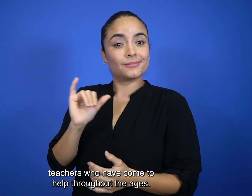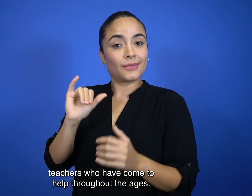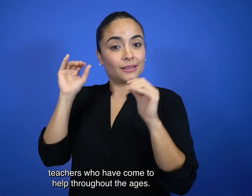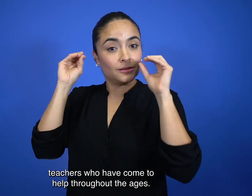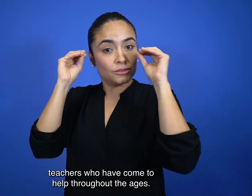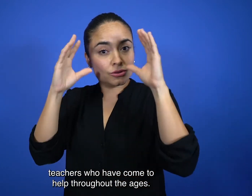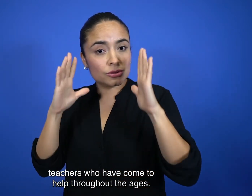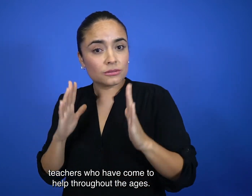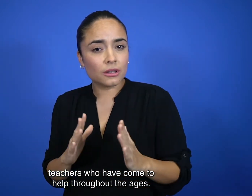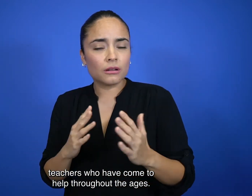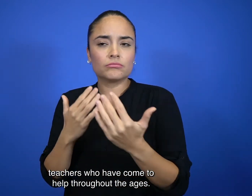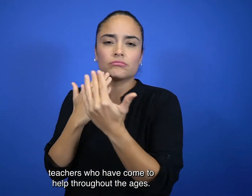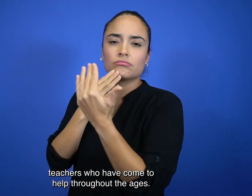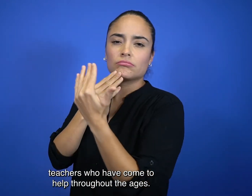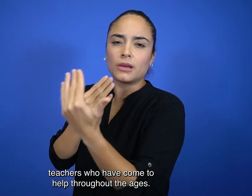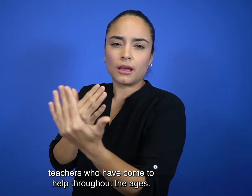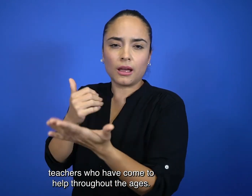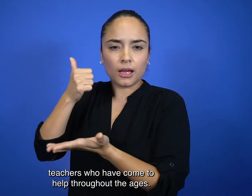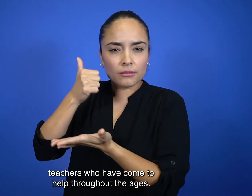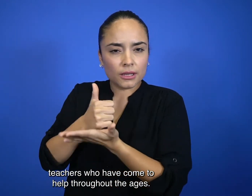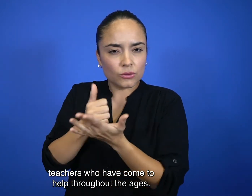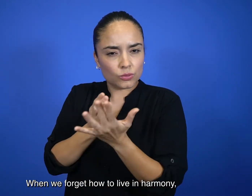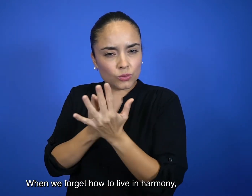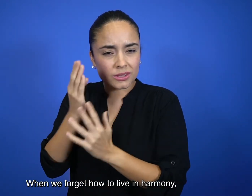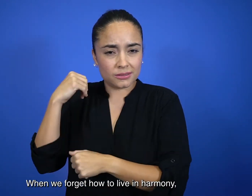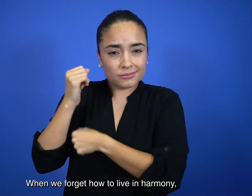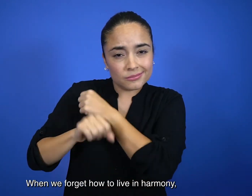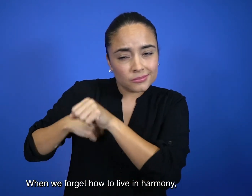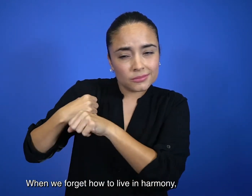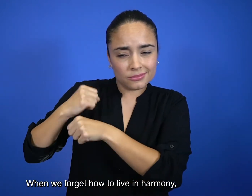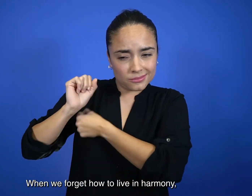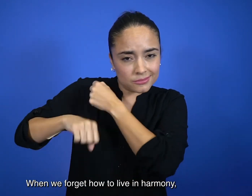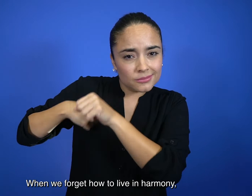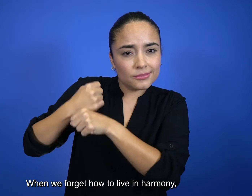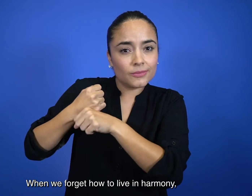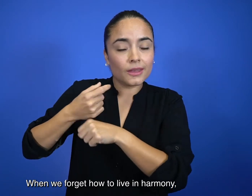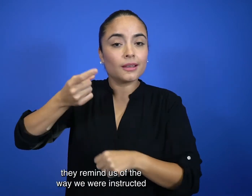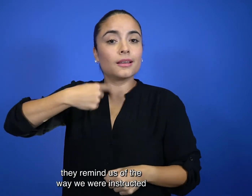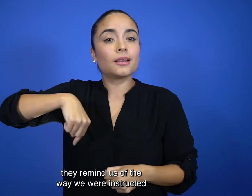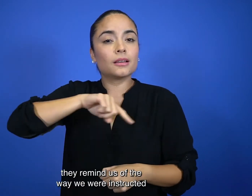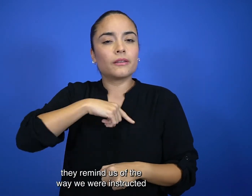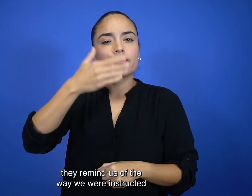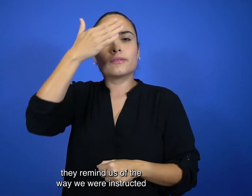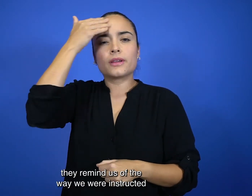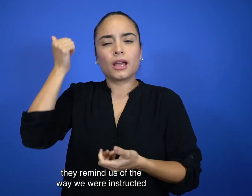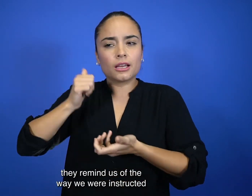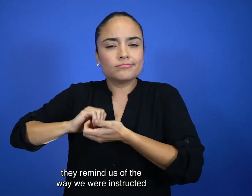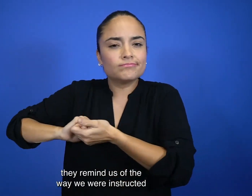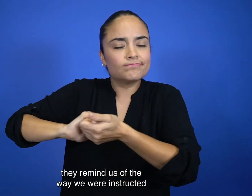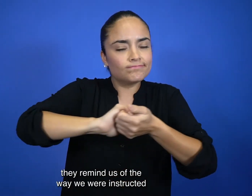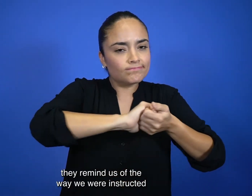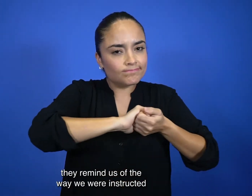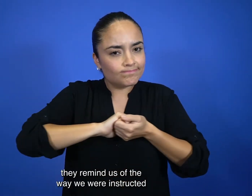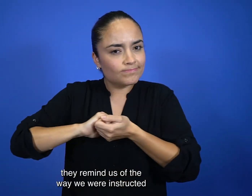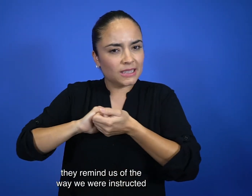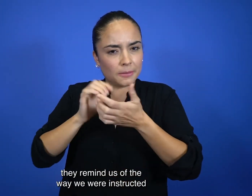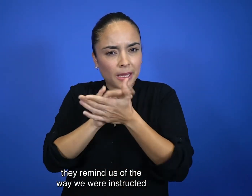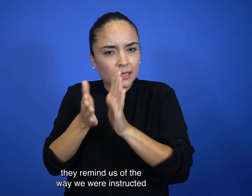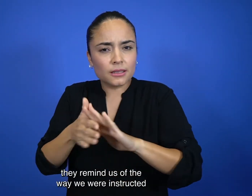help throughout the ages. When we forget how to live in harmony, they remind us of the way we were instructed to